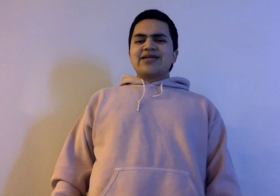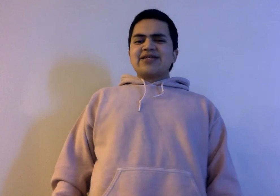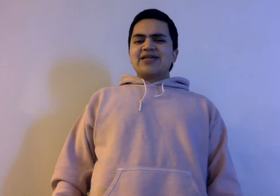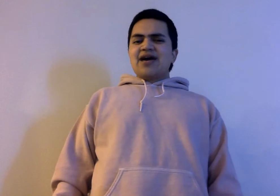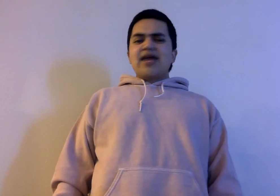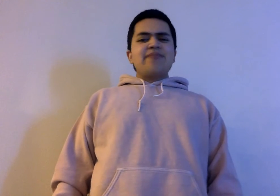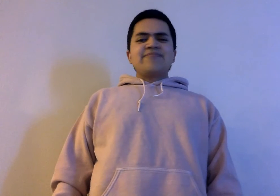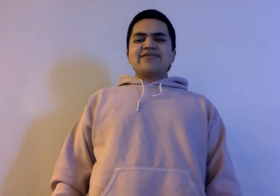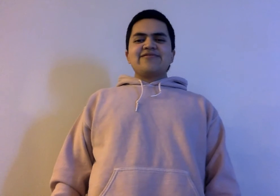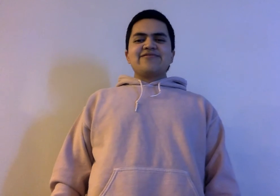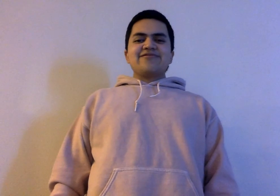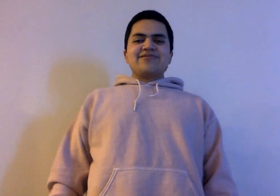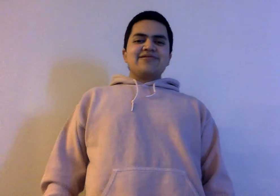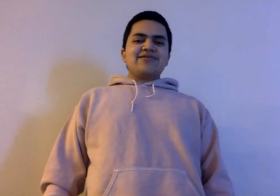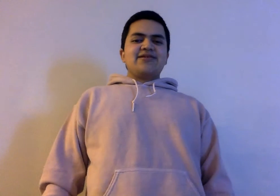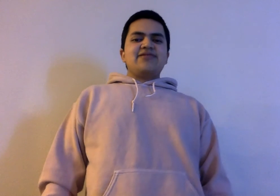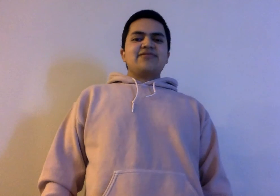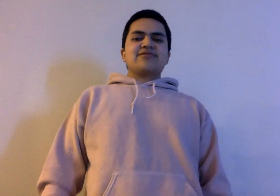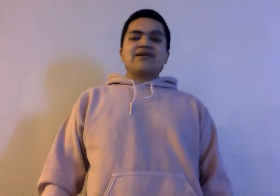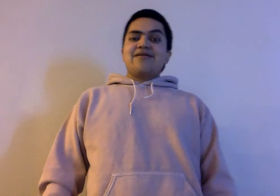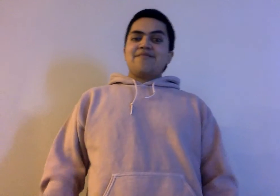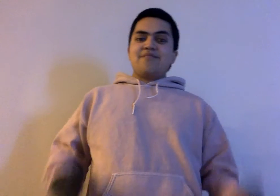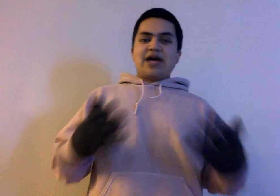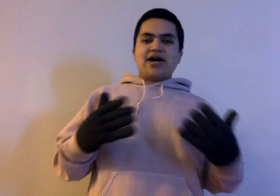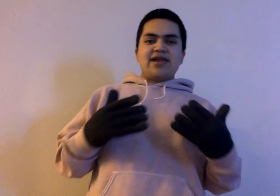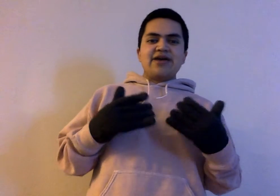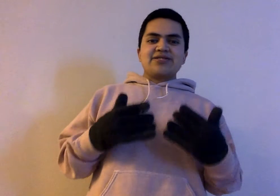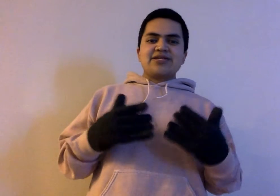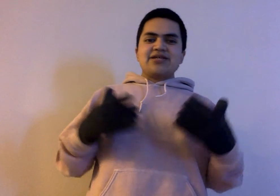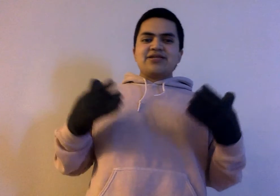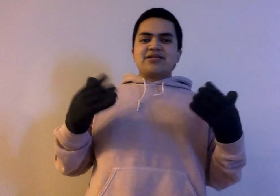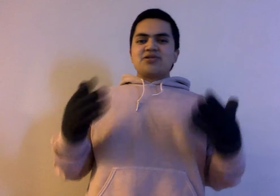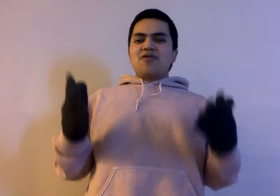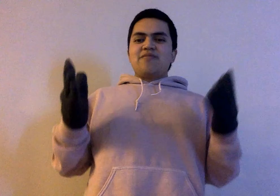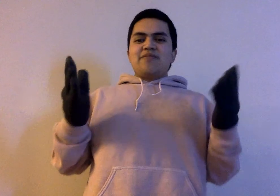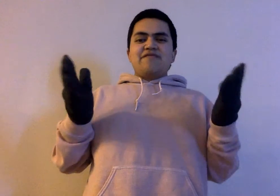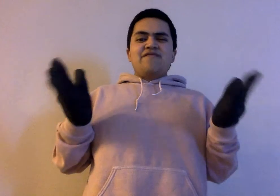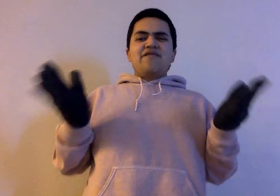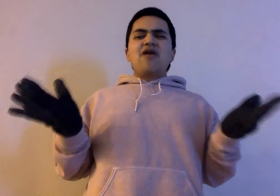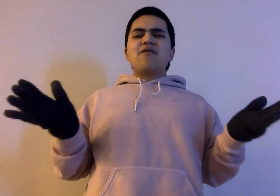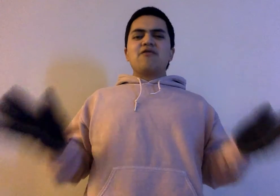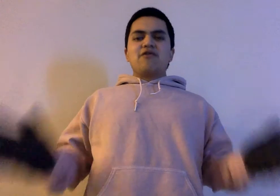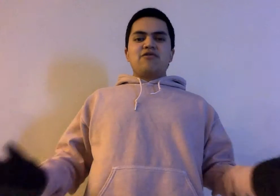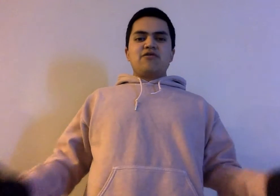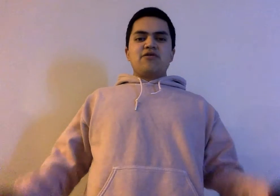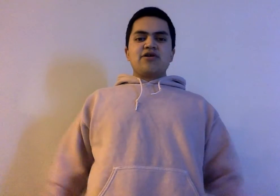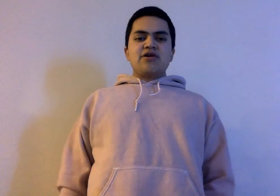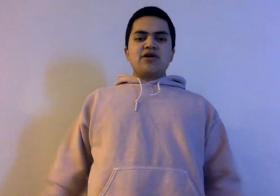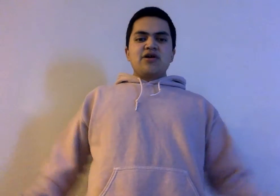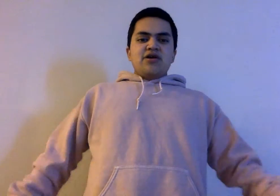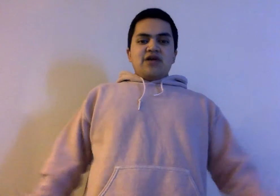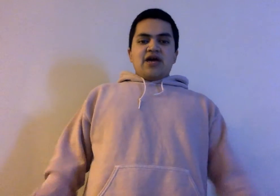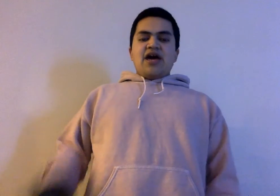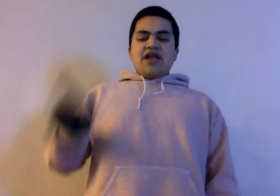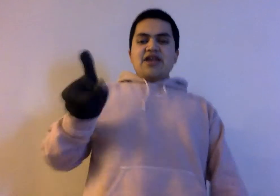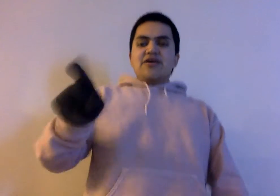think that I'm new to this, but I've seen this all before. I'm never